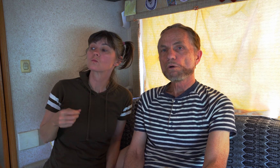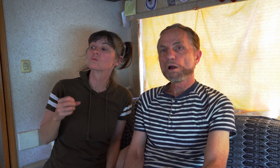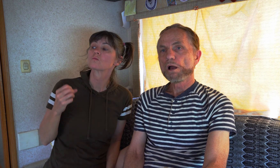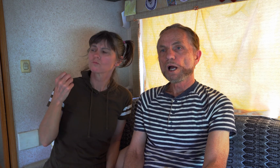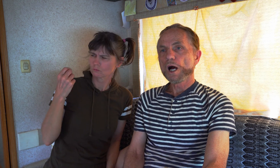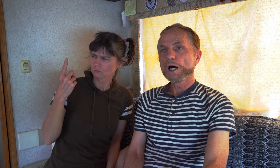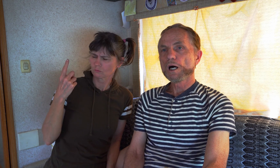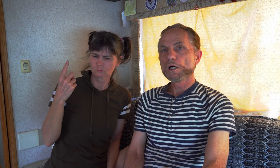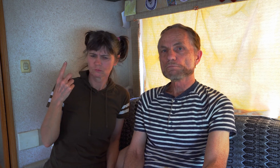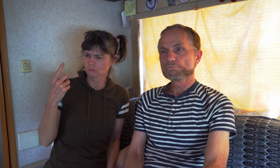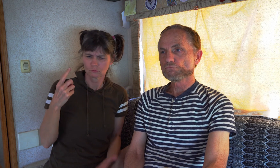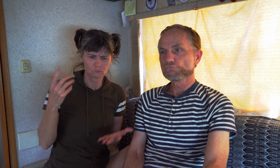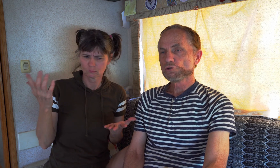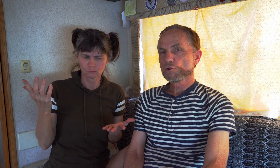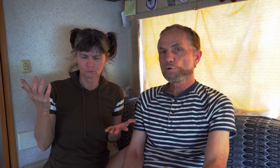"Oh,